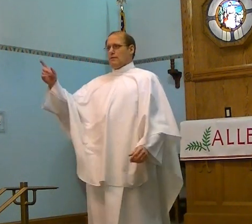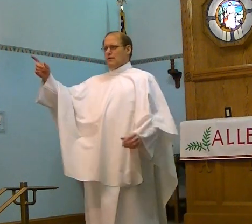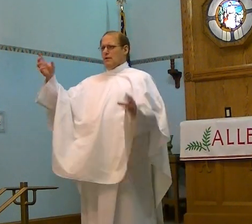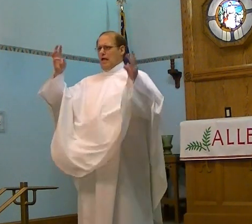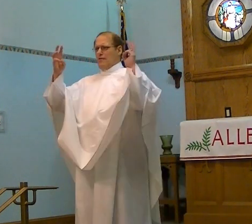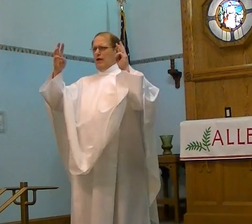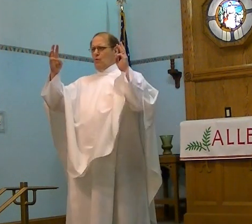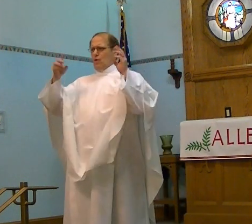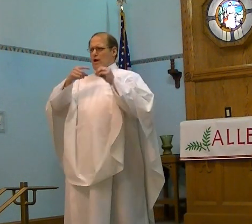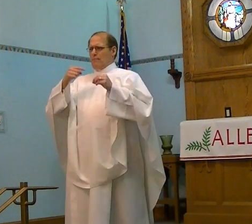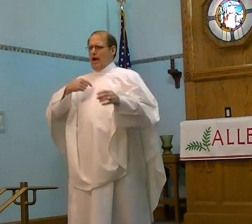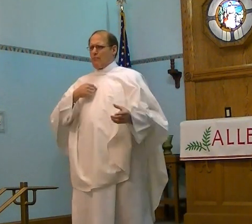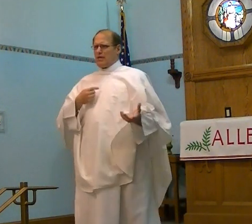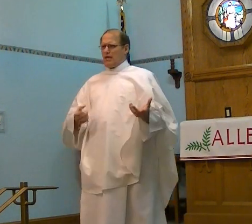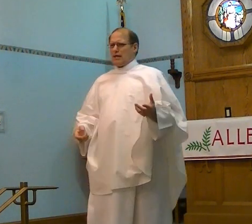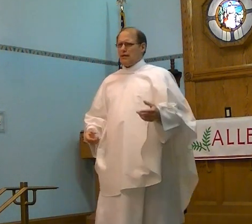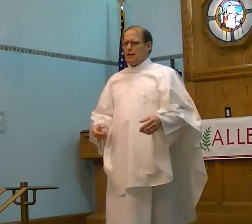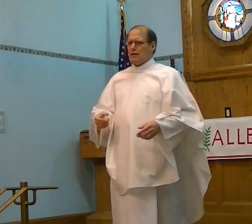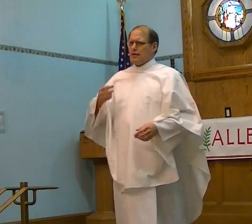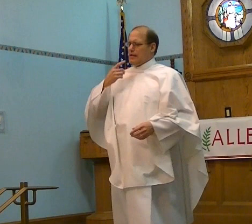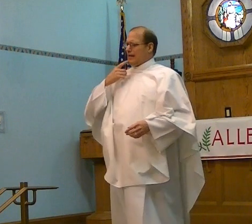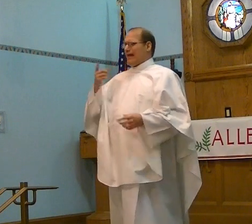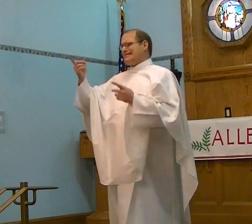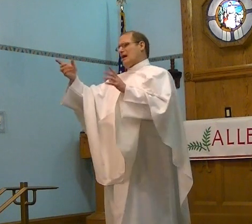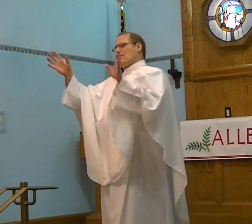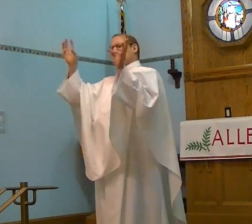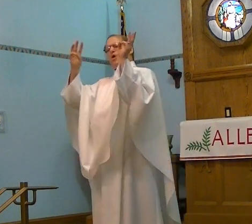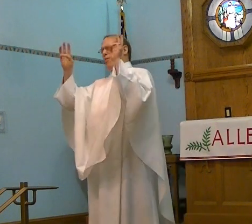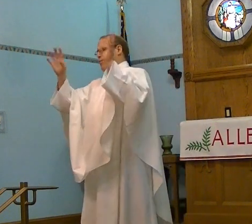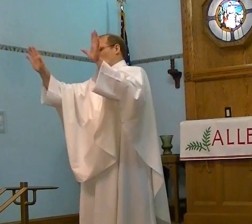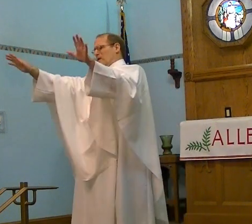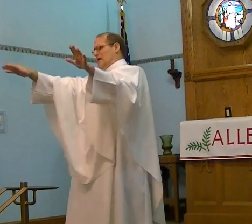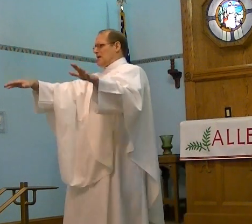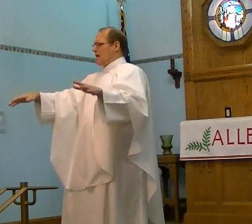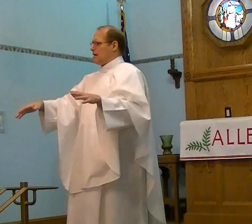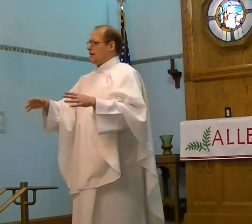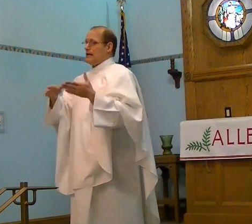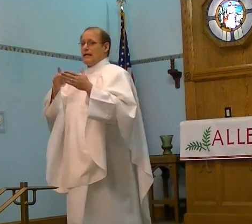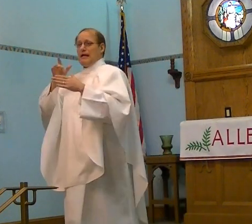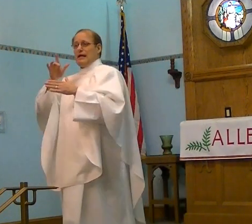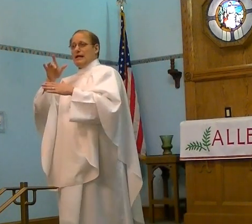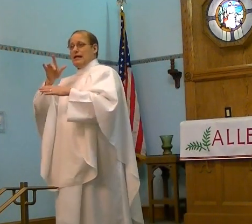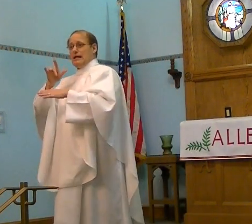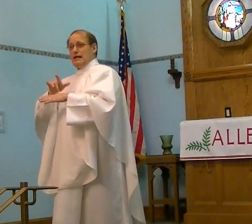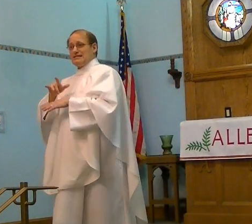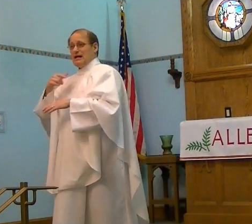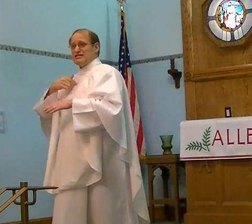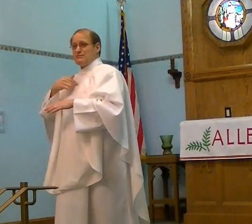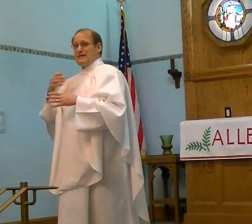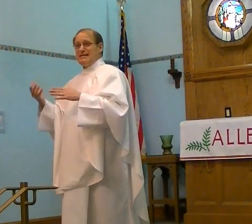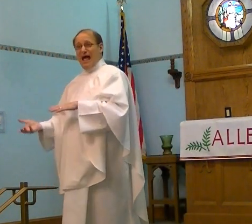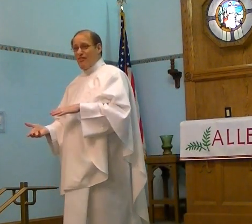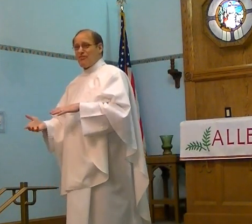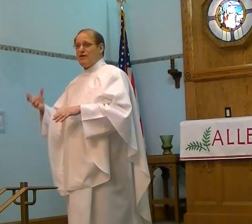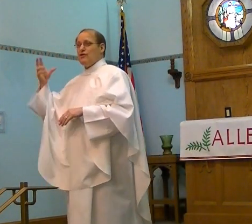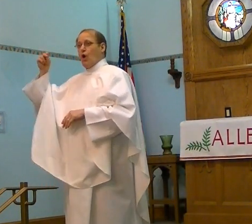And they worry about me. And they tell them, don't worry. Touch me, death? No.